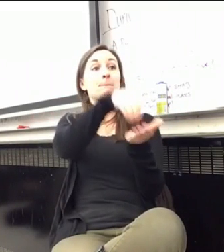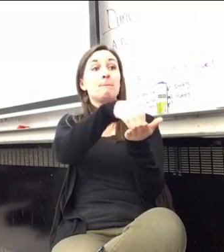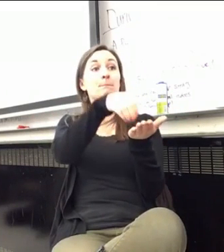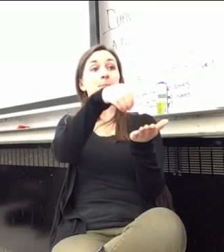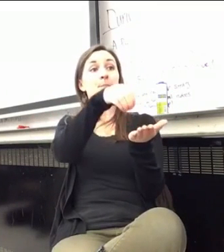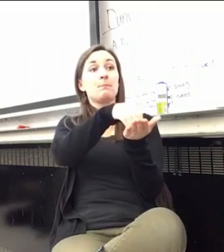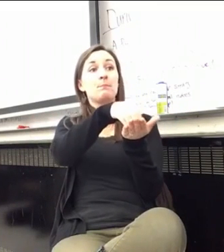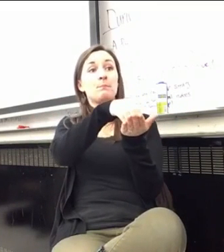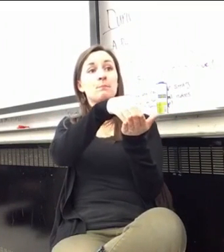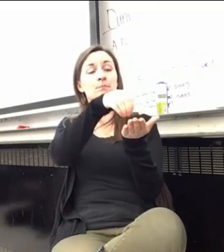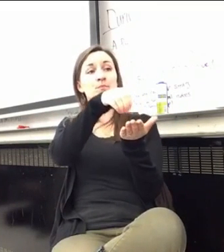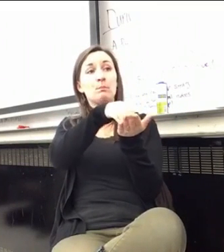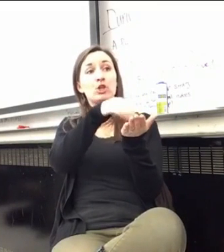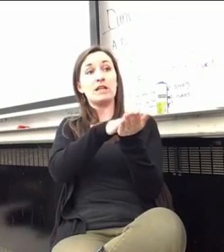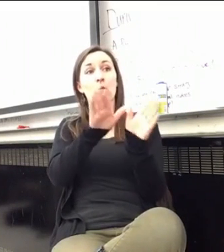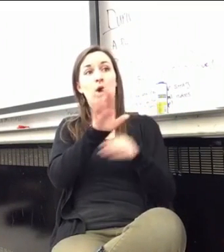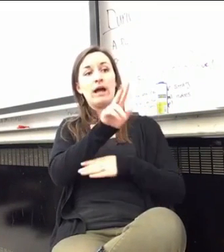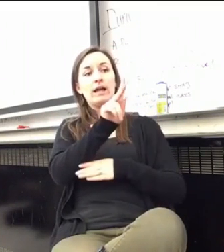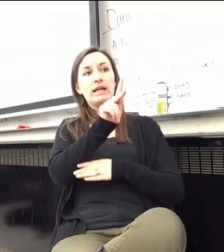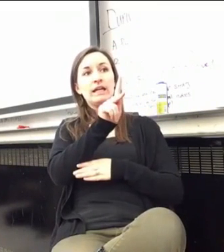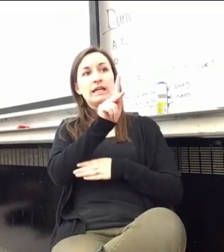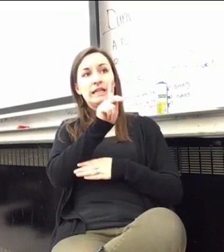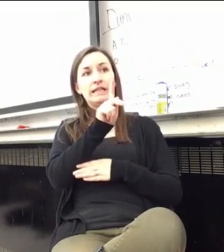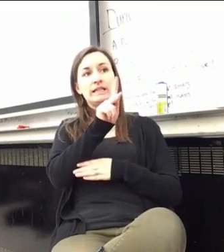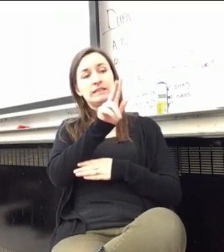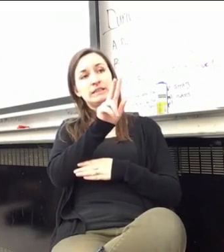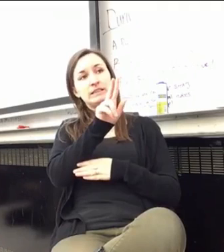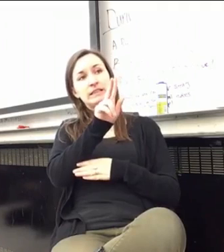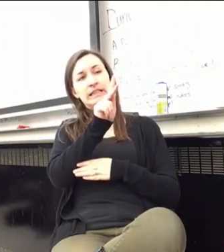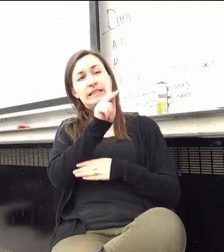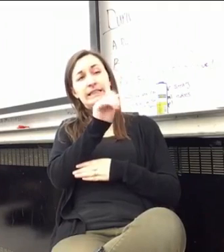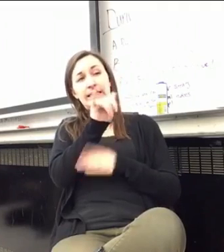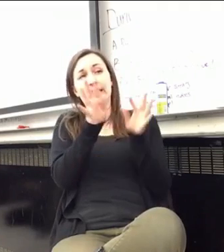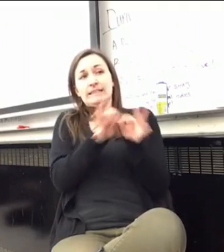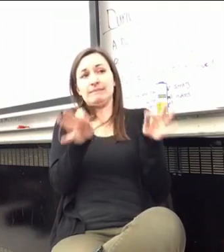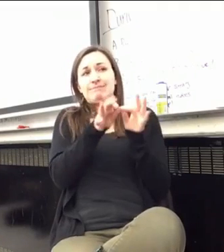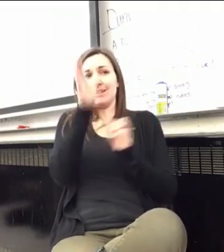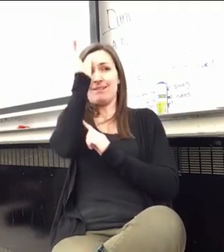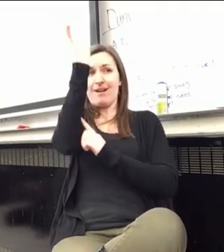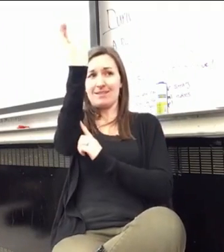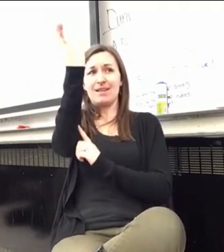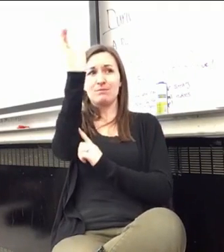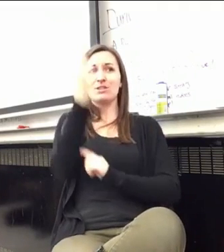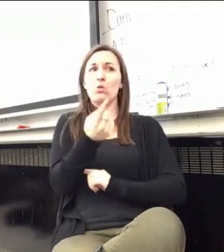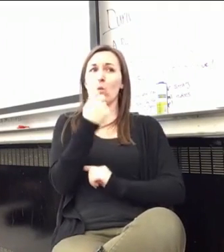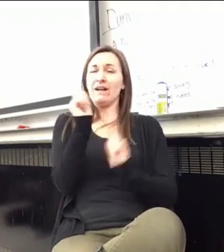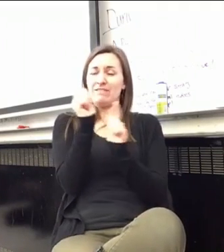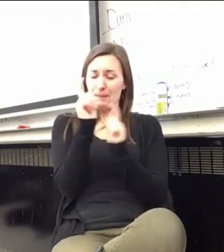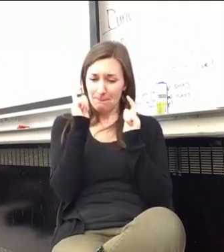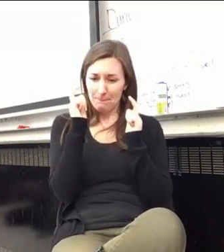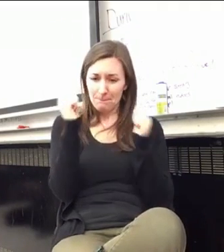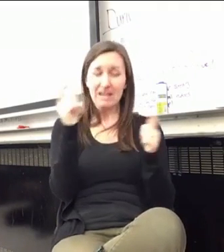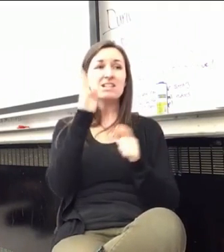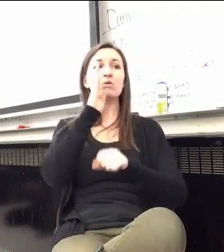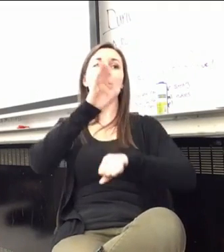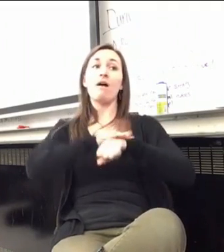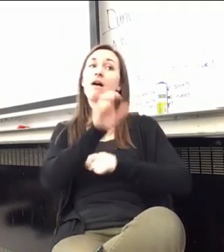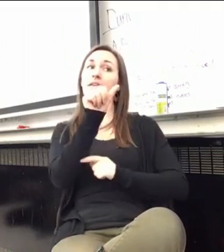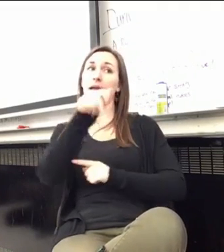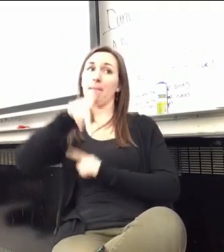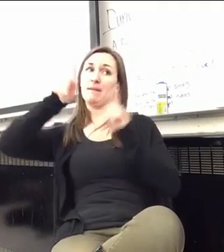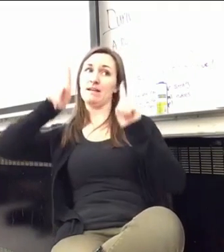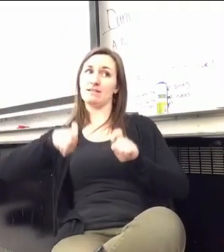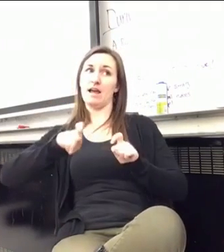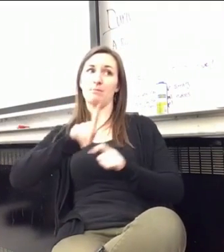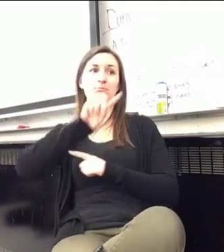concepts. This box right here represents one of the key concepts that is on the AP exam, just this box